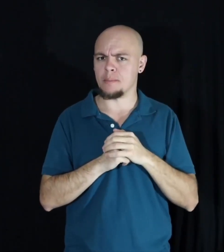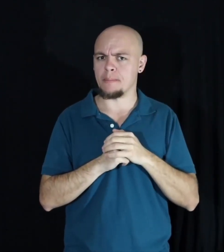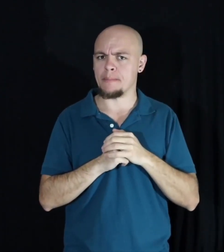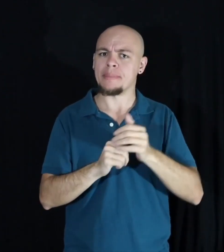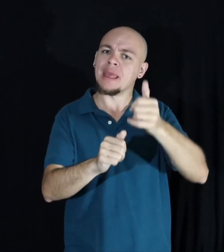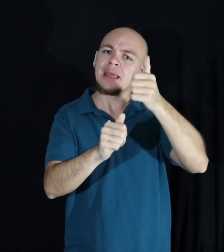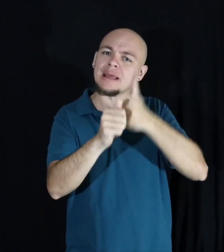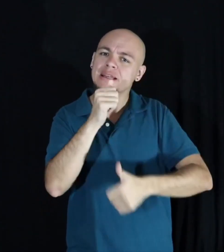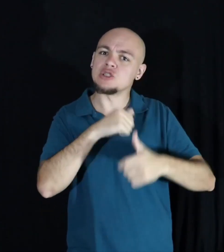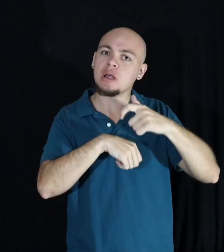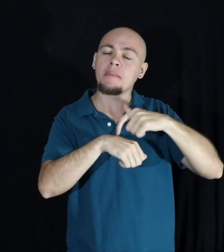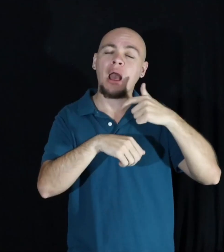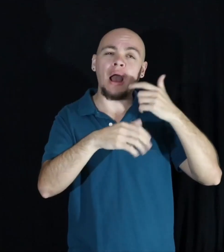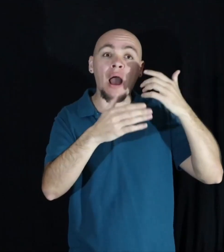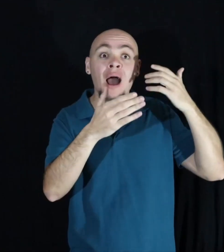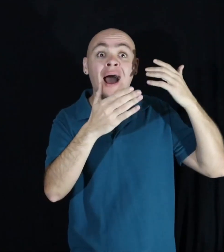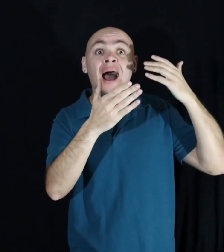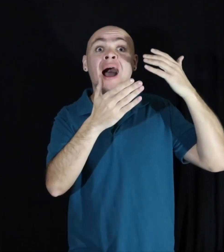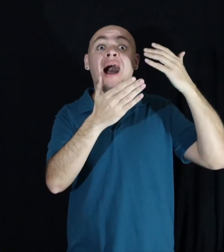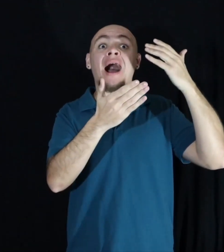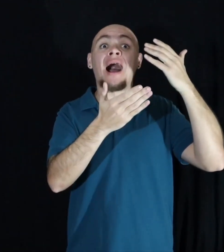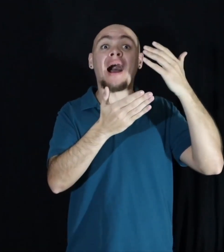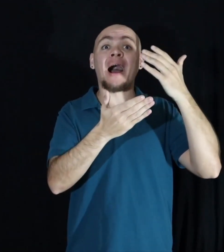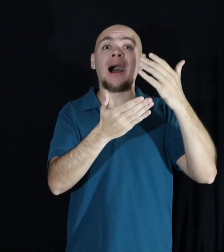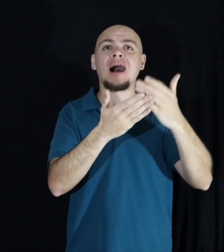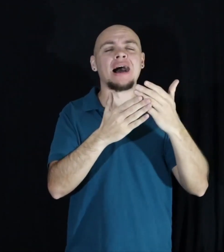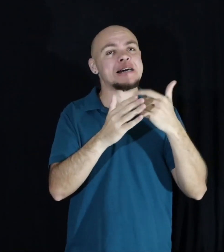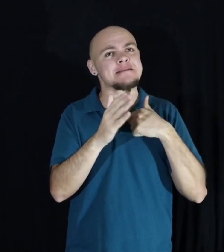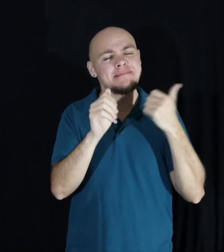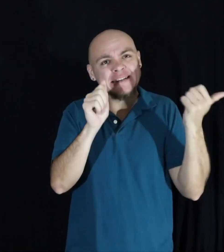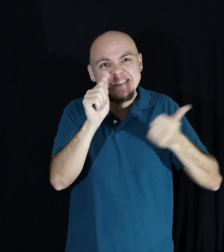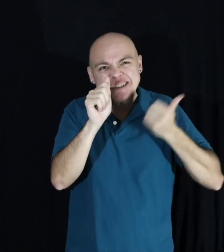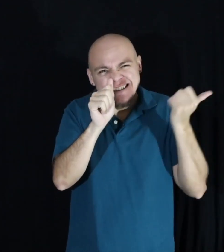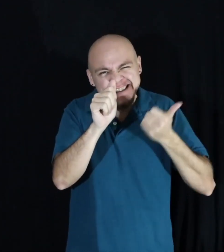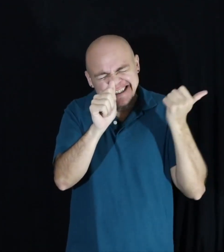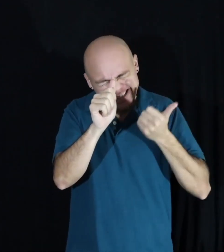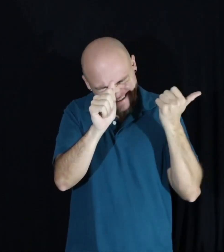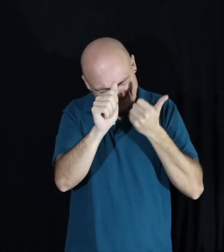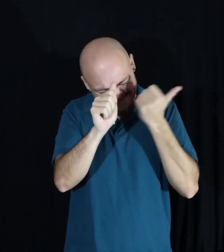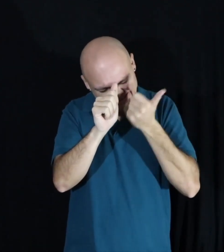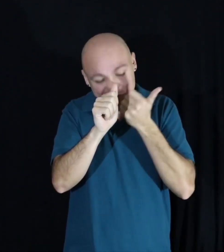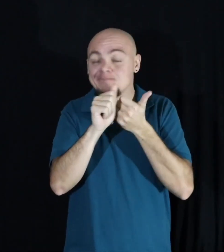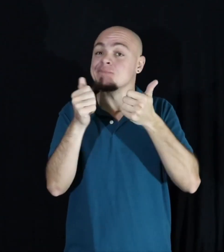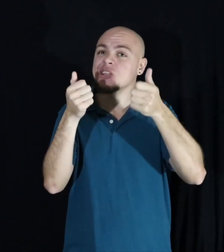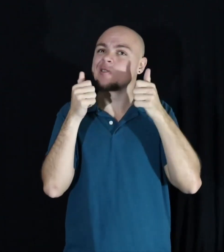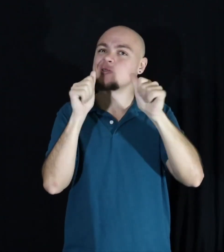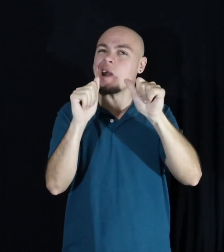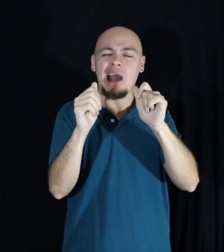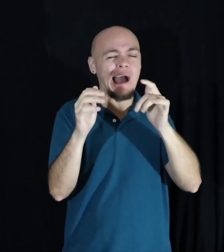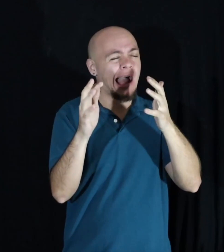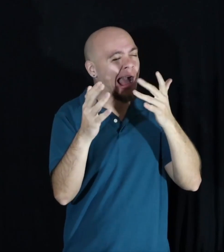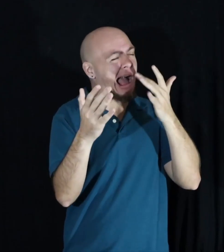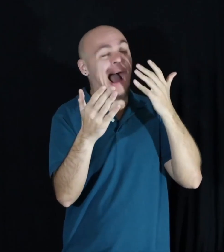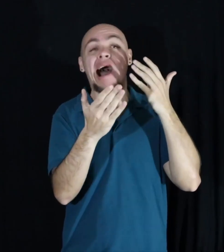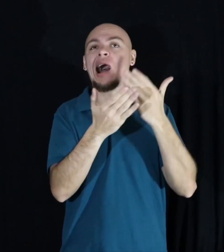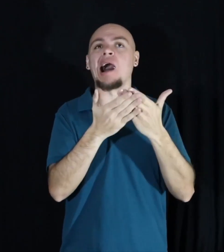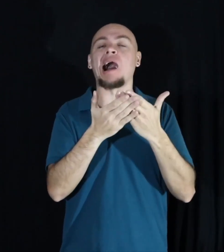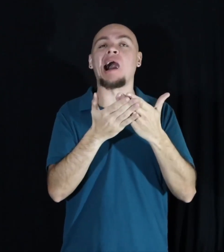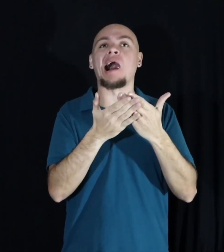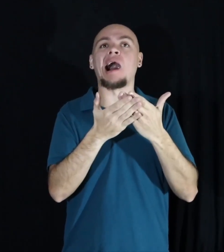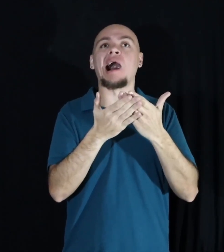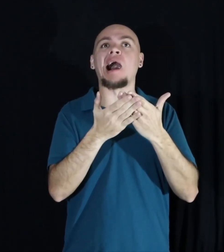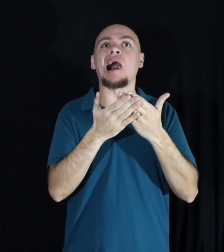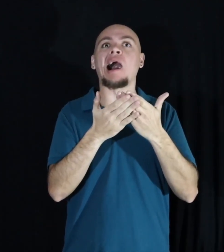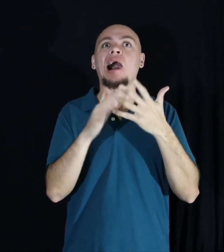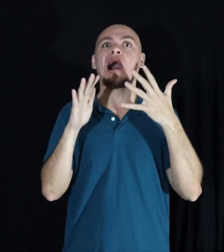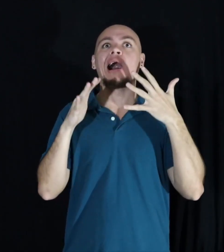get there, that place that I've been chasing, that I've been trying to get to and trying so hard, why doesn't there ever feel like I thought